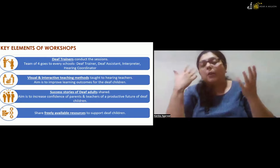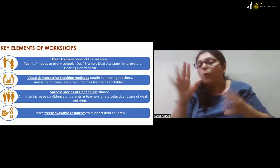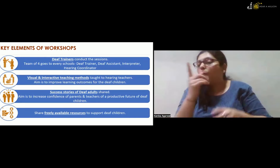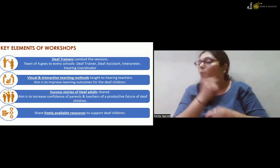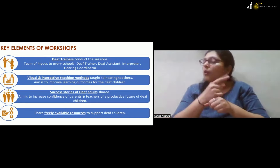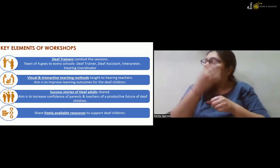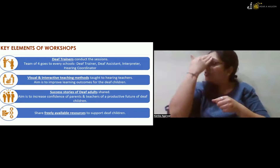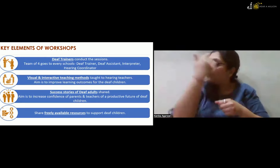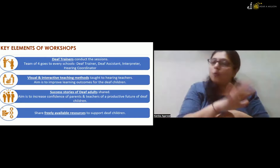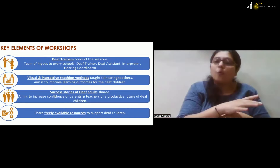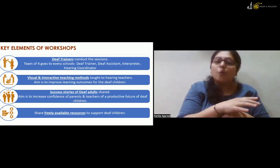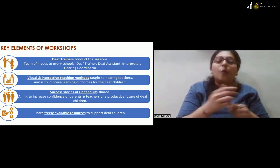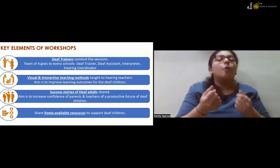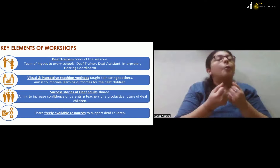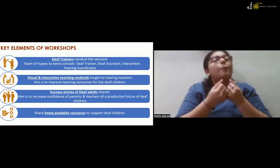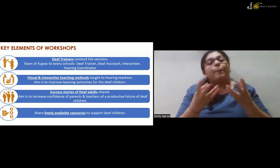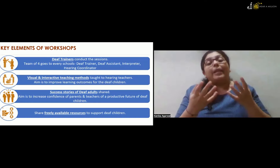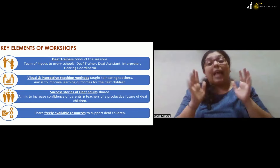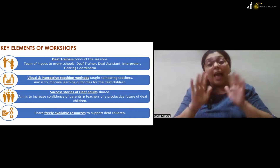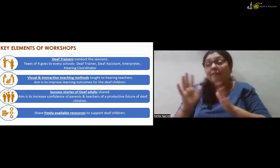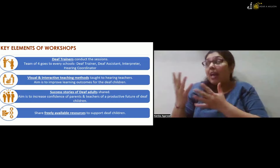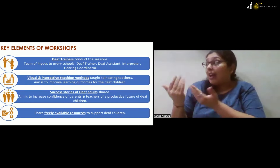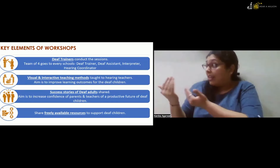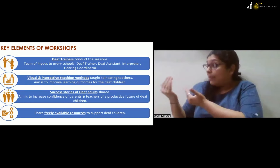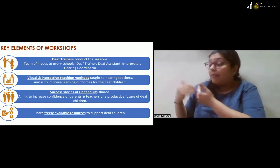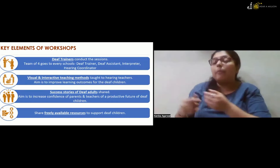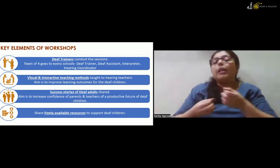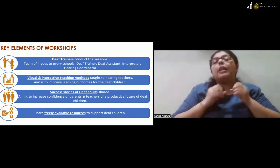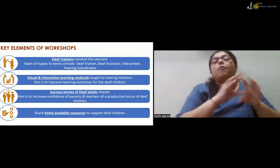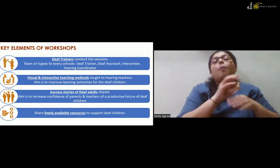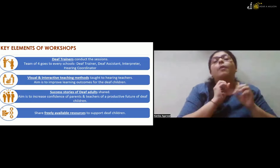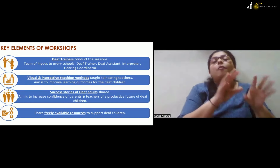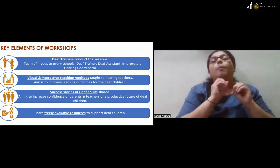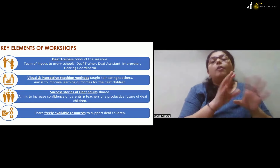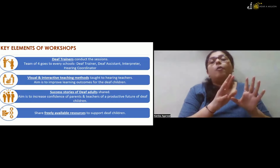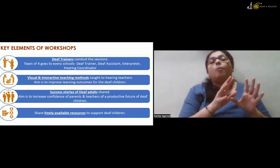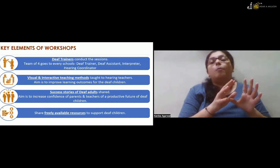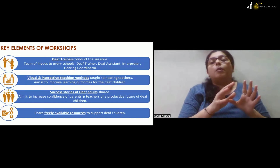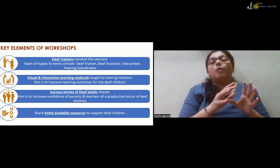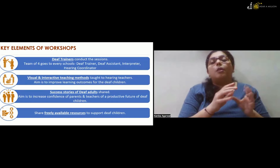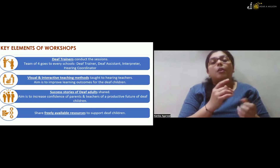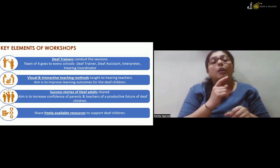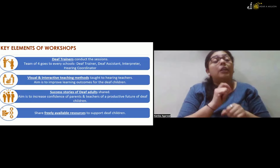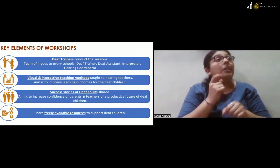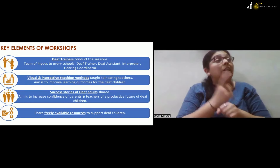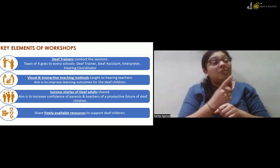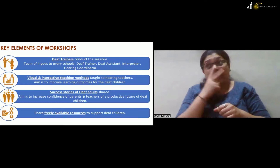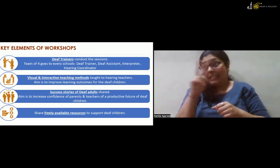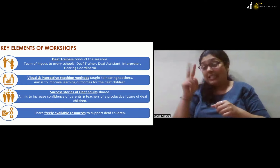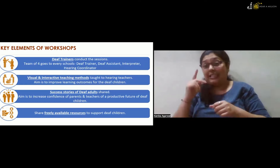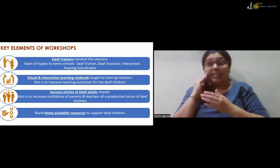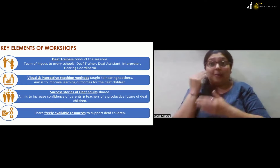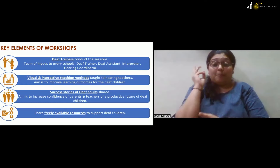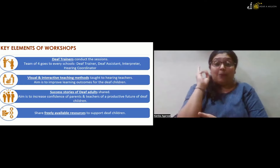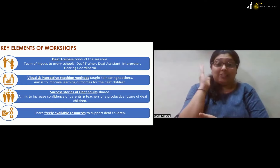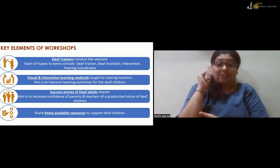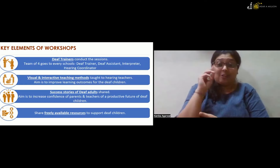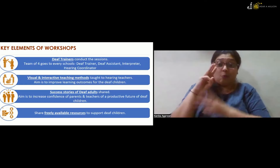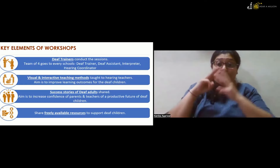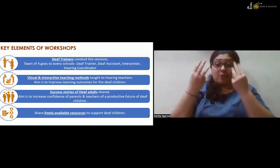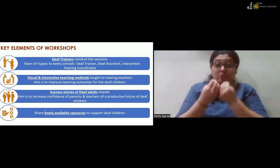organizations, have provided materials freely to support deaf children. But the problem is that the teachers